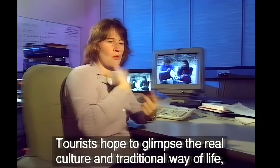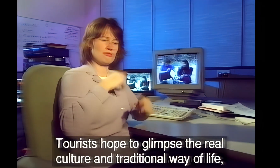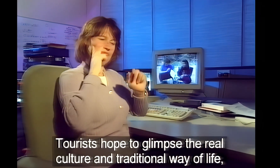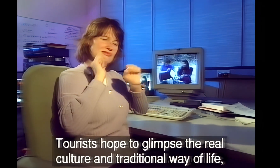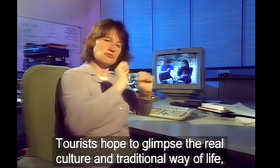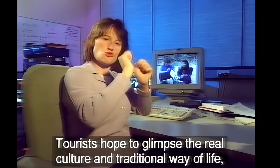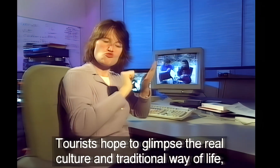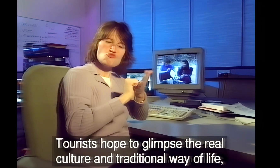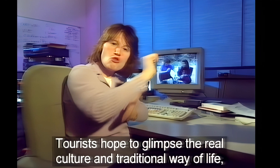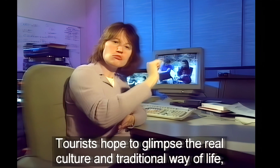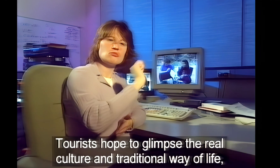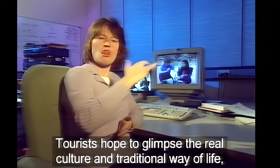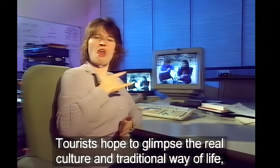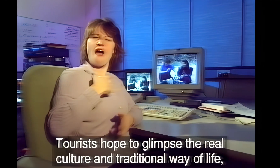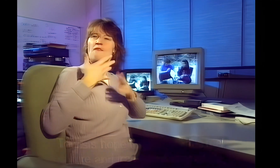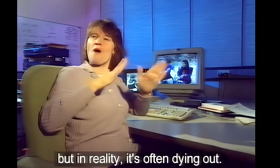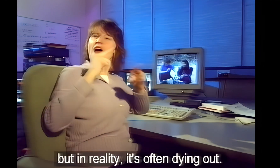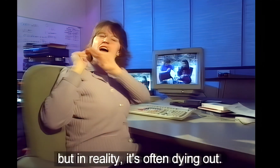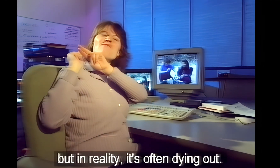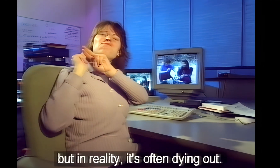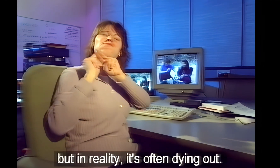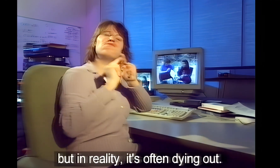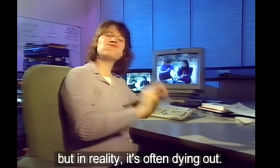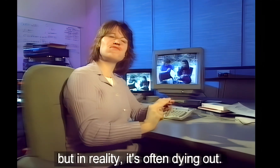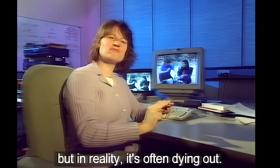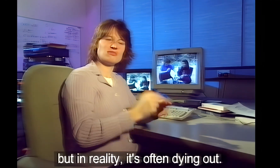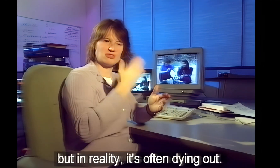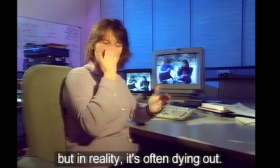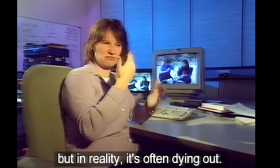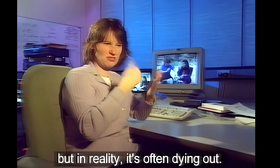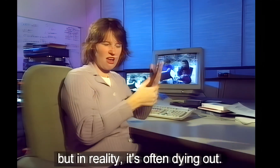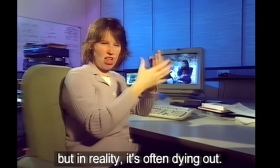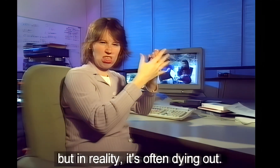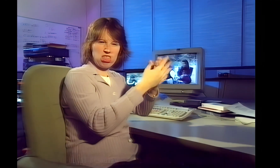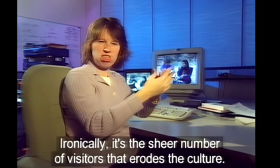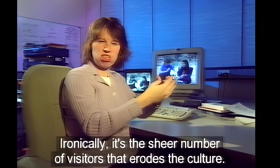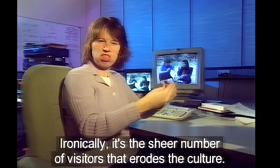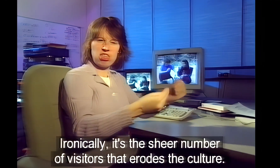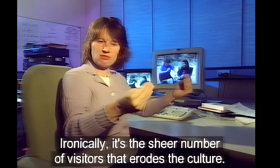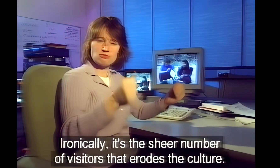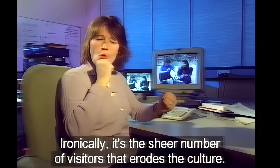They're always hoping they'll get a glimpse of the real culture and traditional way of life. But in reality, it's often dying